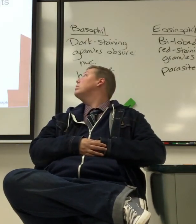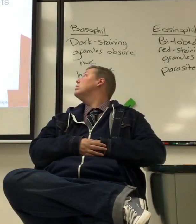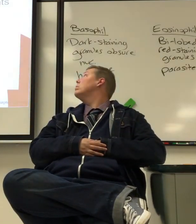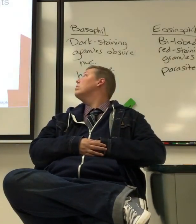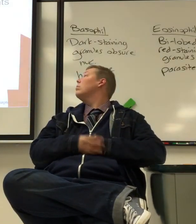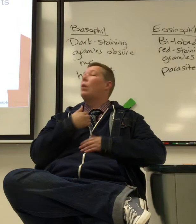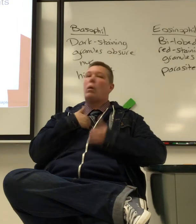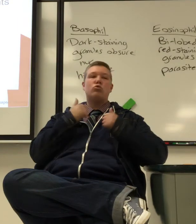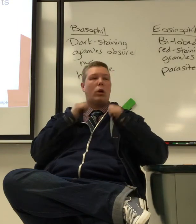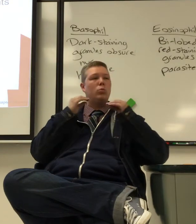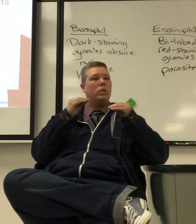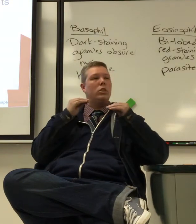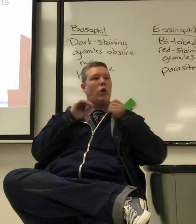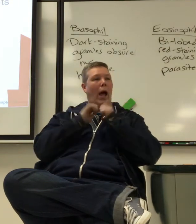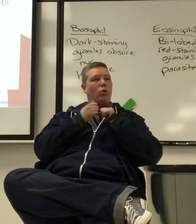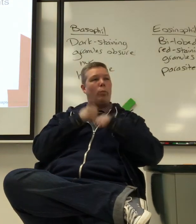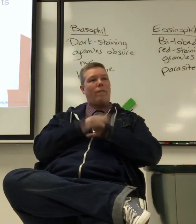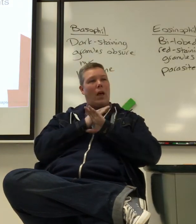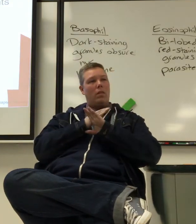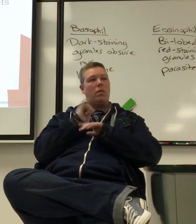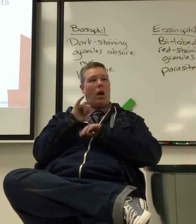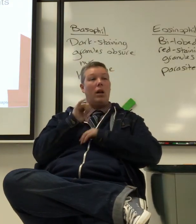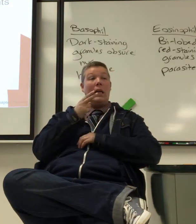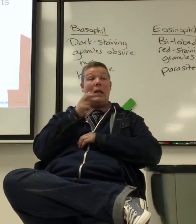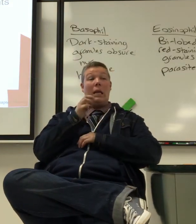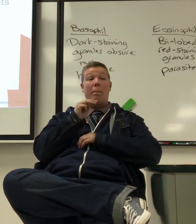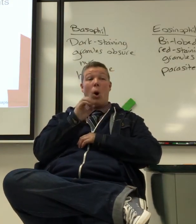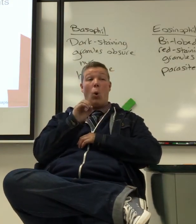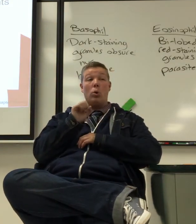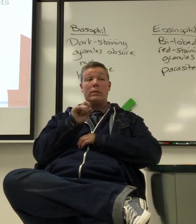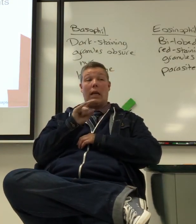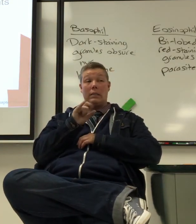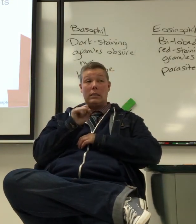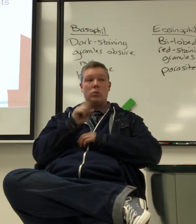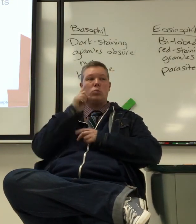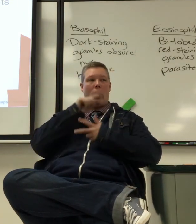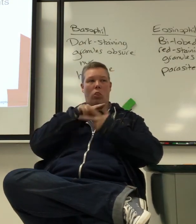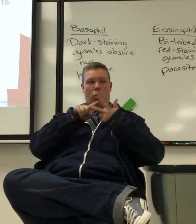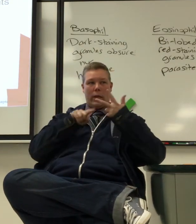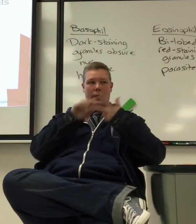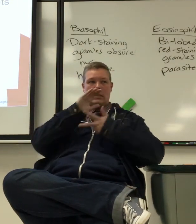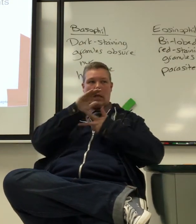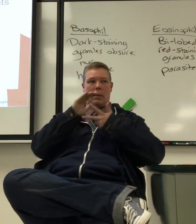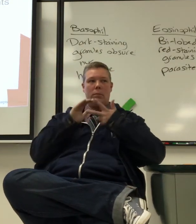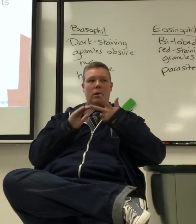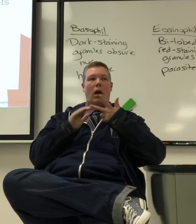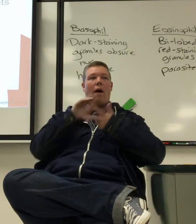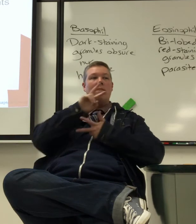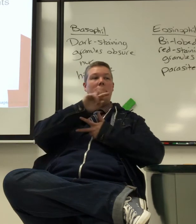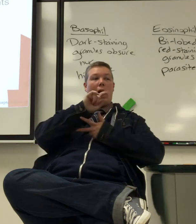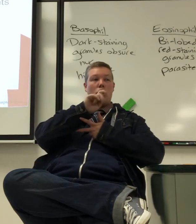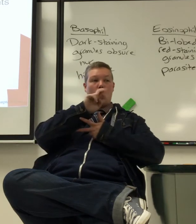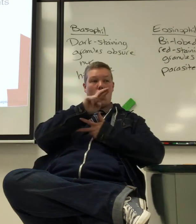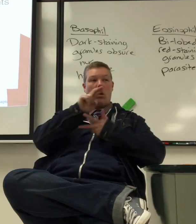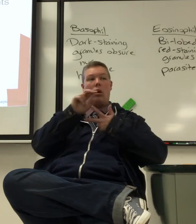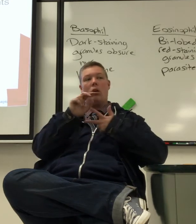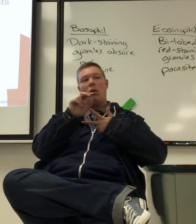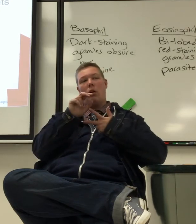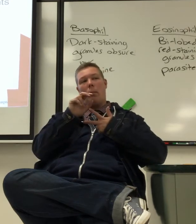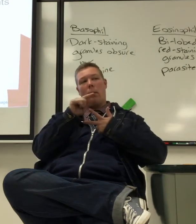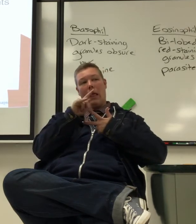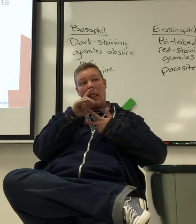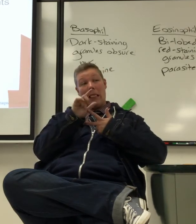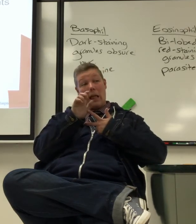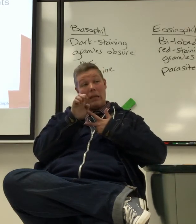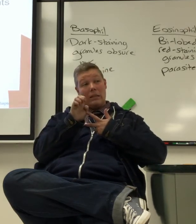this. Hemostasis is usually taught in these 3 steps. A vascular phase, a platelet phase, and the coagulation phase. This